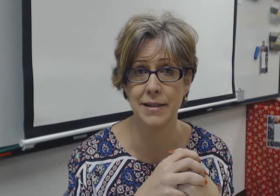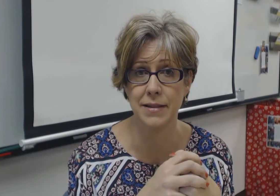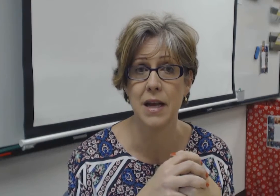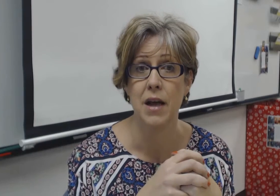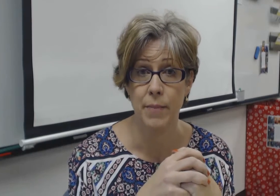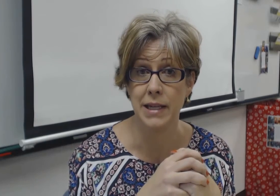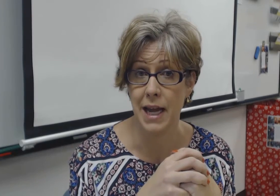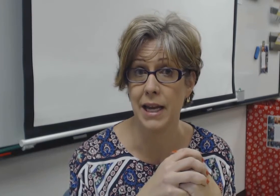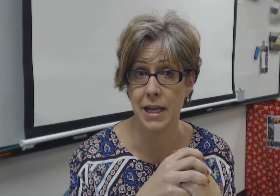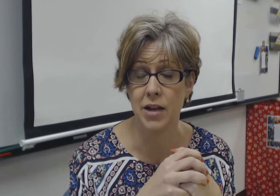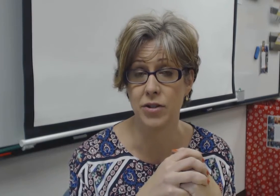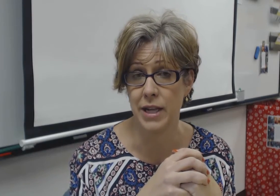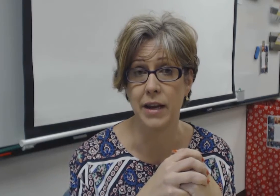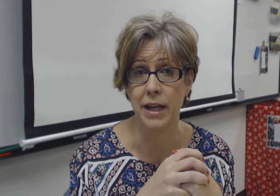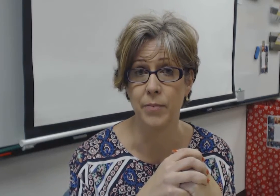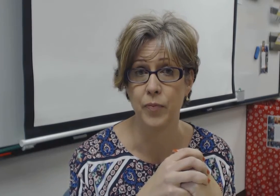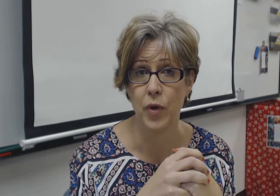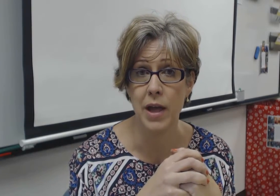lessons, maintaining and understanding it. Okay,